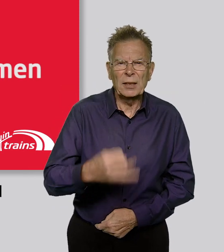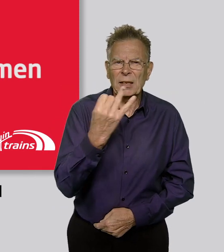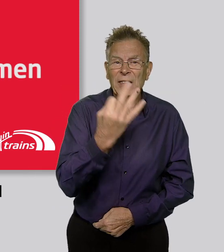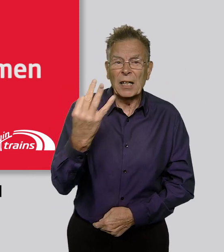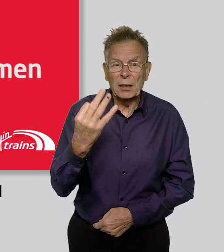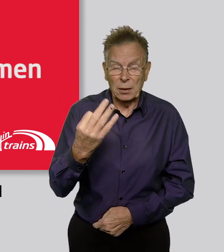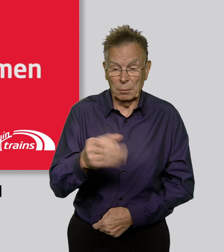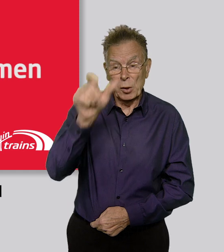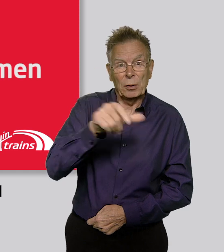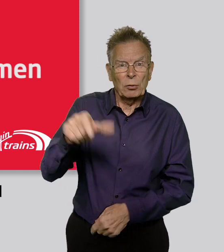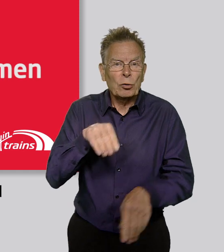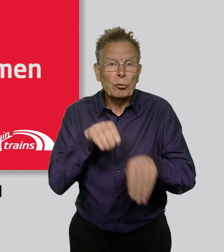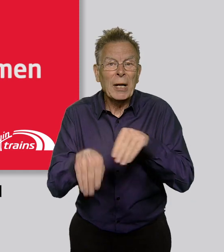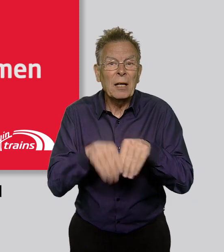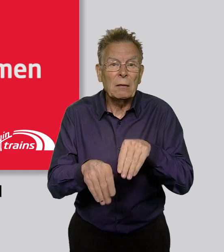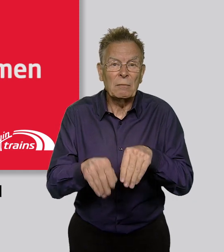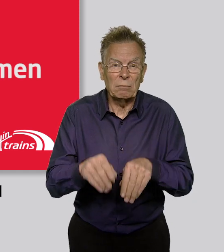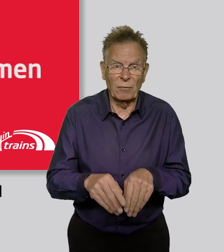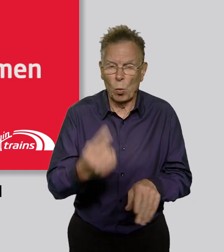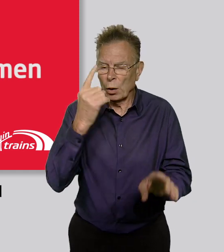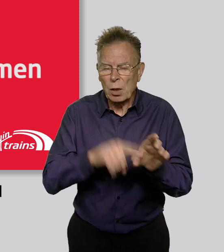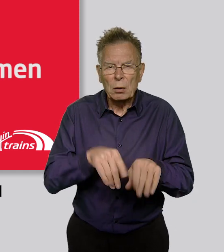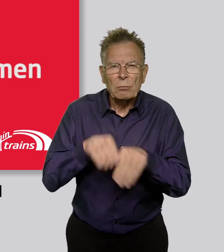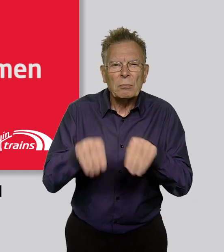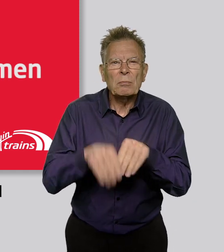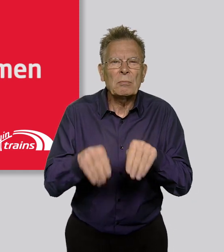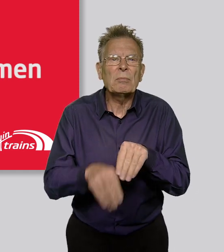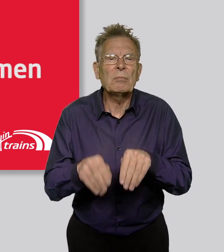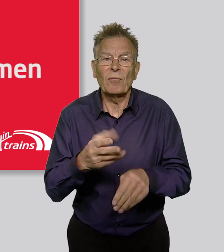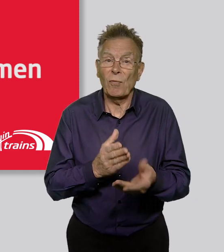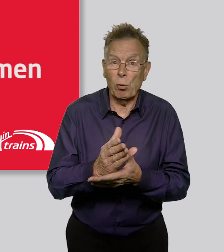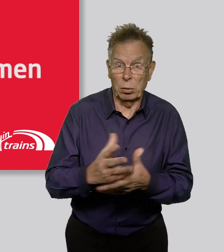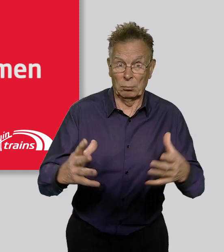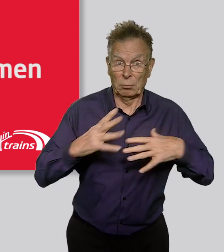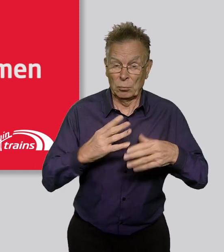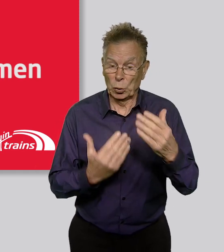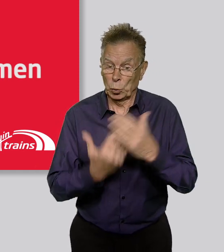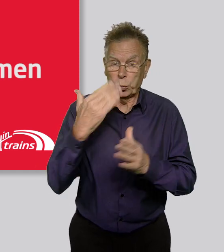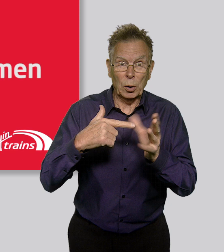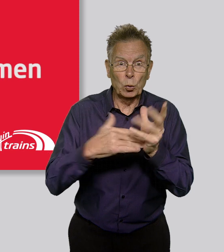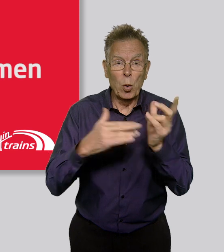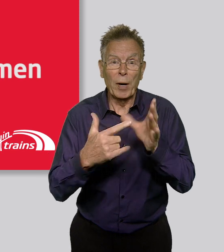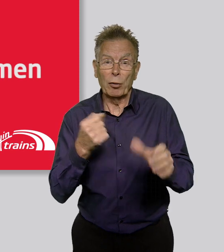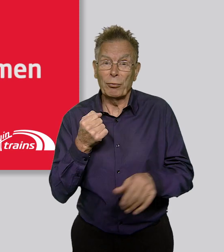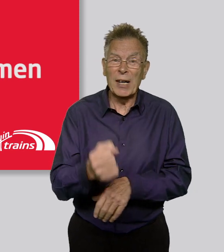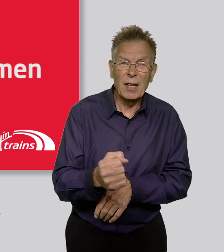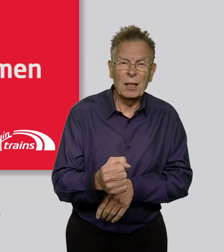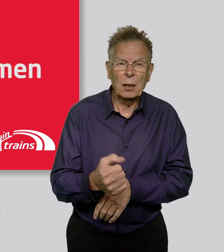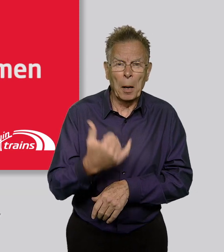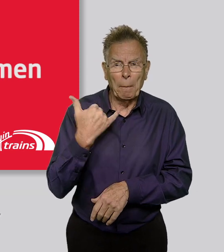Earlier this year, 78 trainees started a year-long training program to become our new Azuma